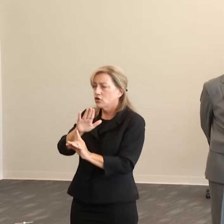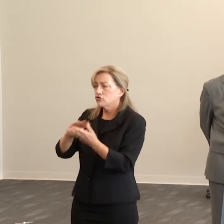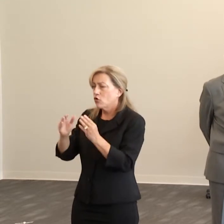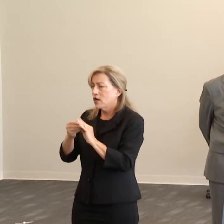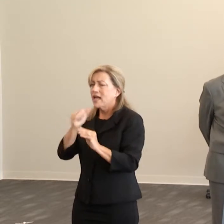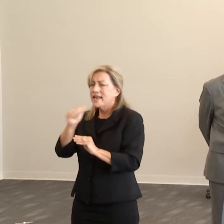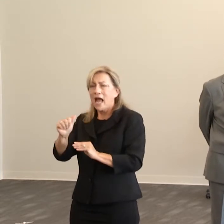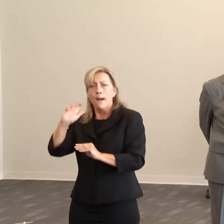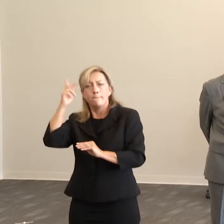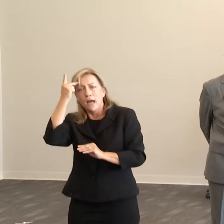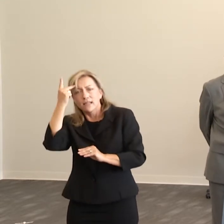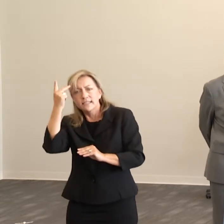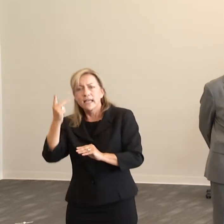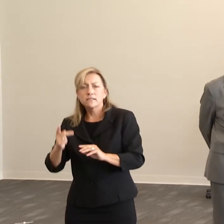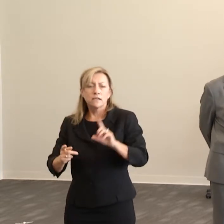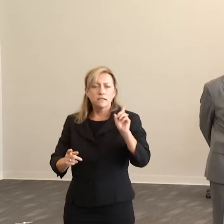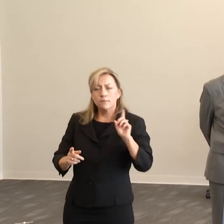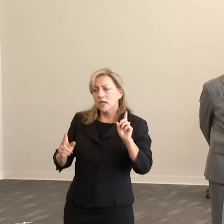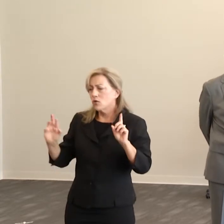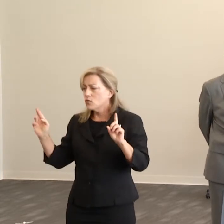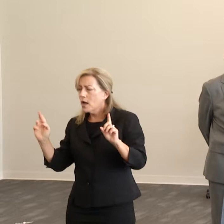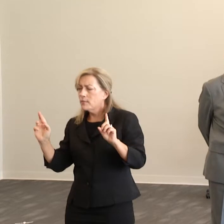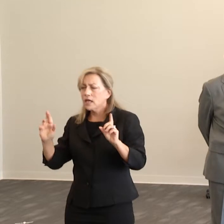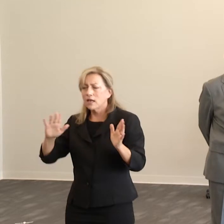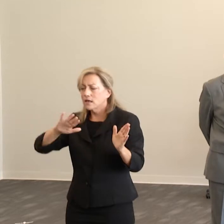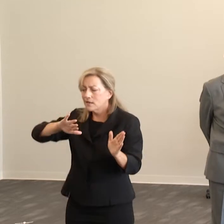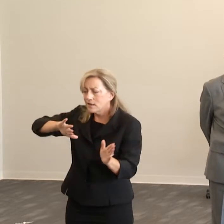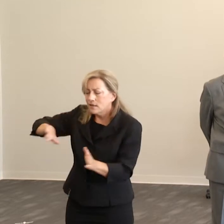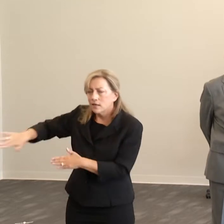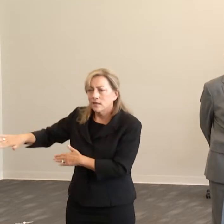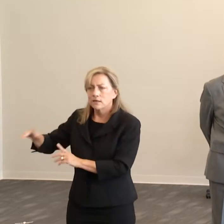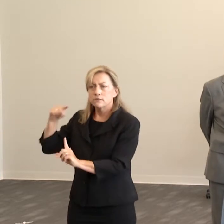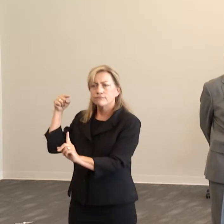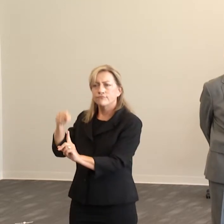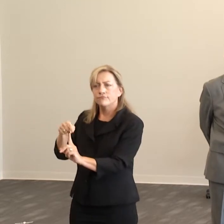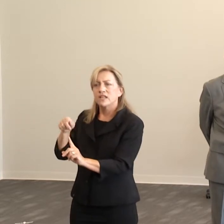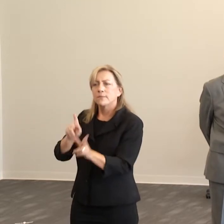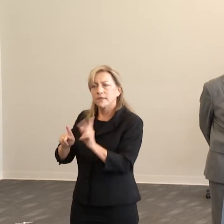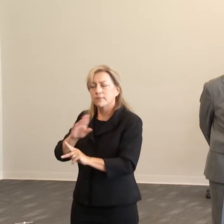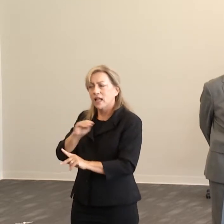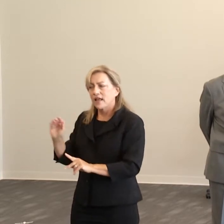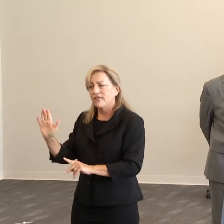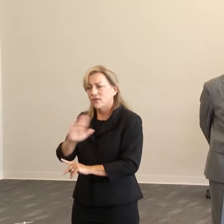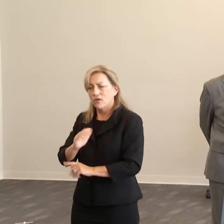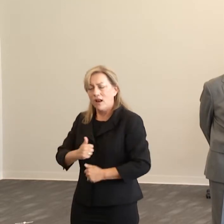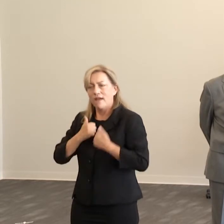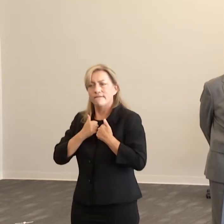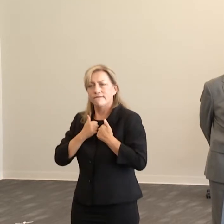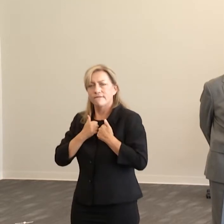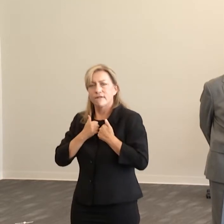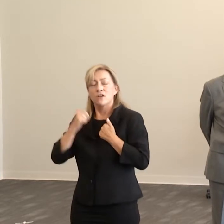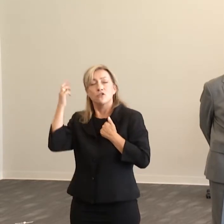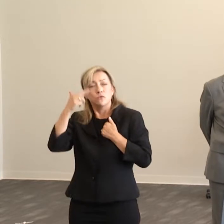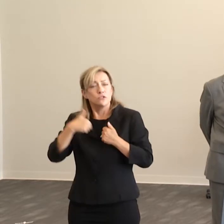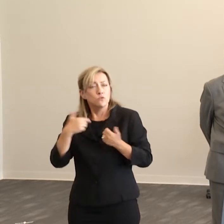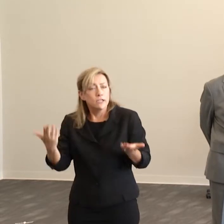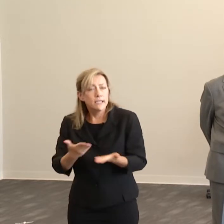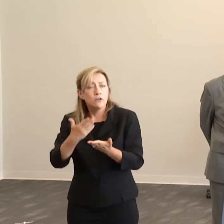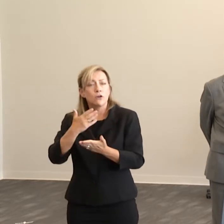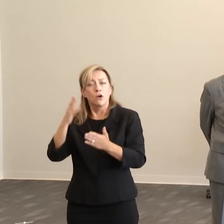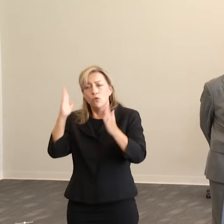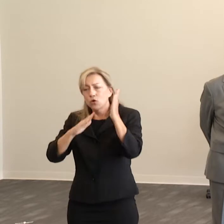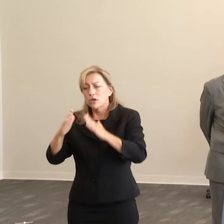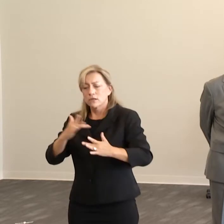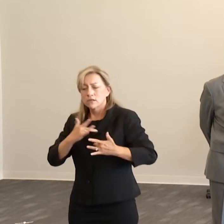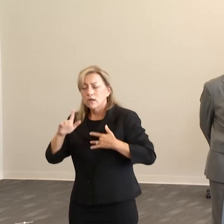partisanship. This is about people and their lives. We're here because we're worried about the health and safety of